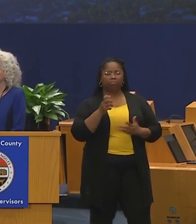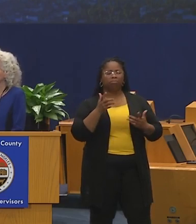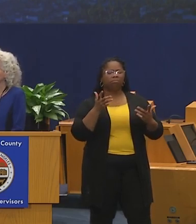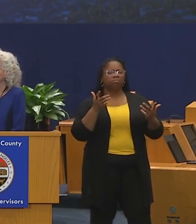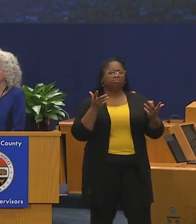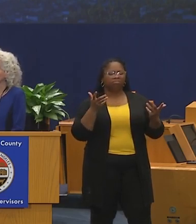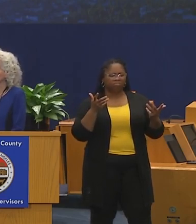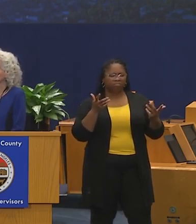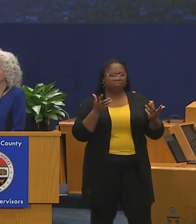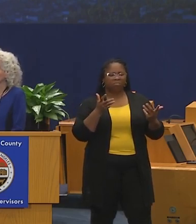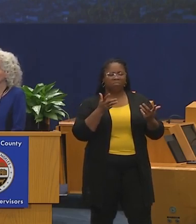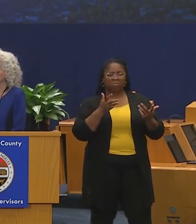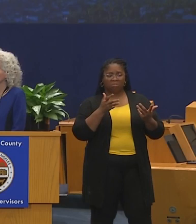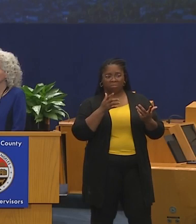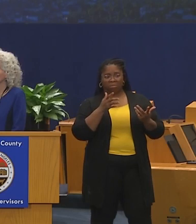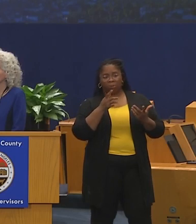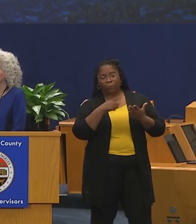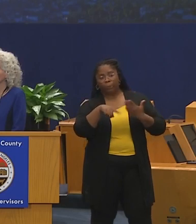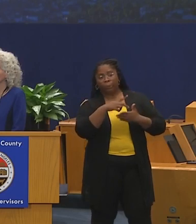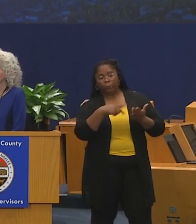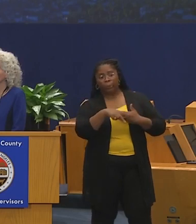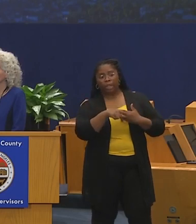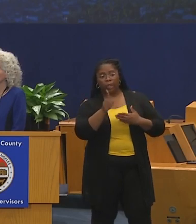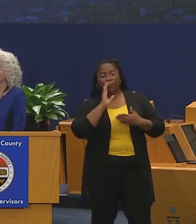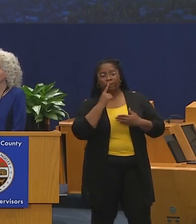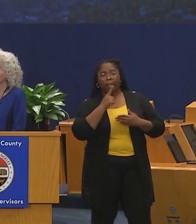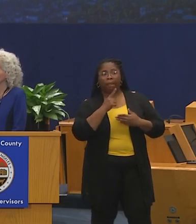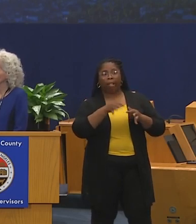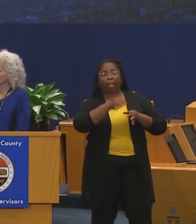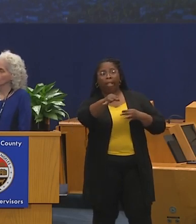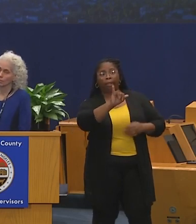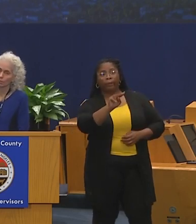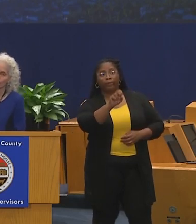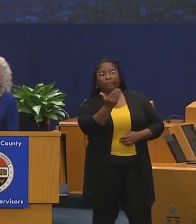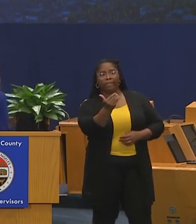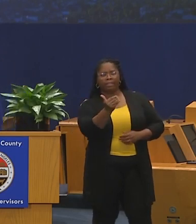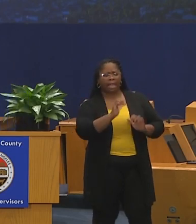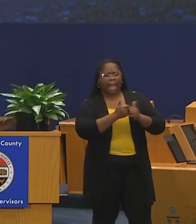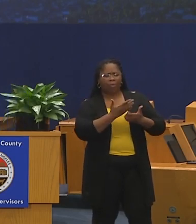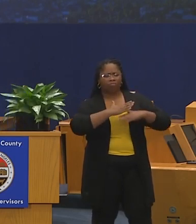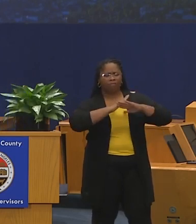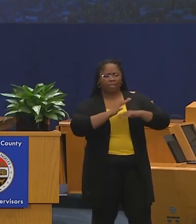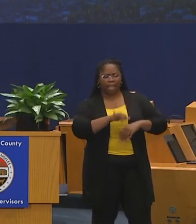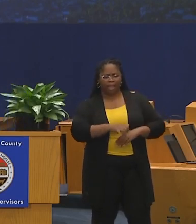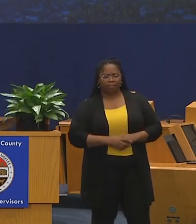come forward in a couple of weeks and say we are now extending that to June 15th?